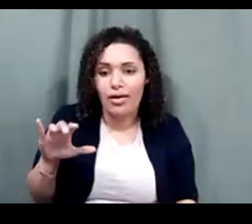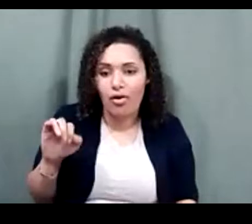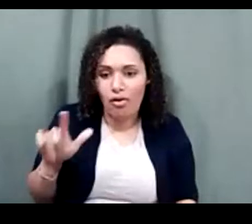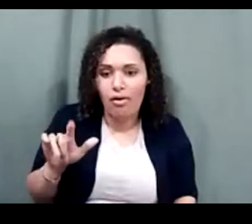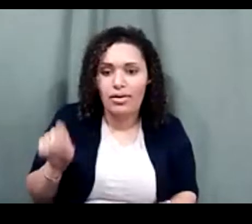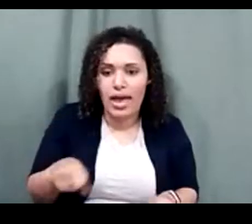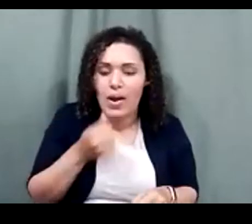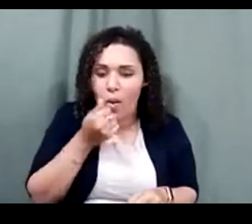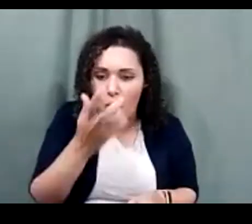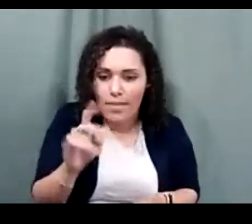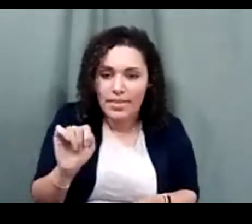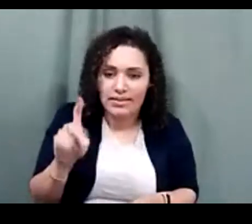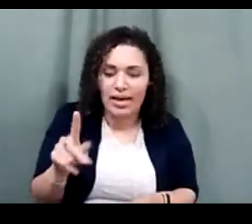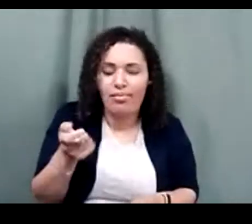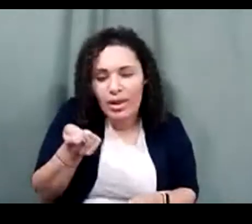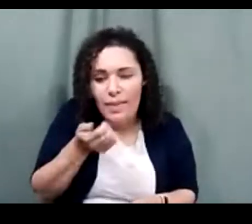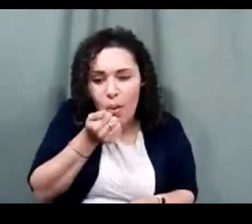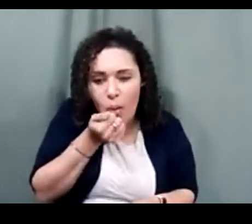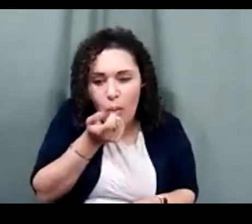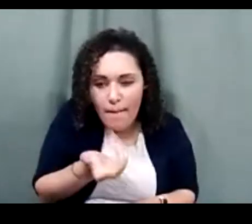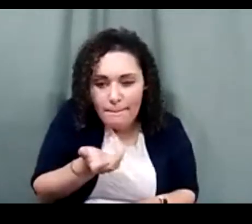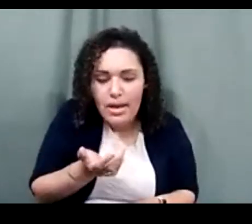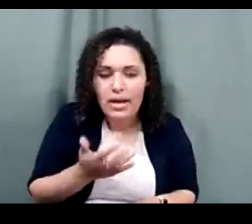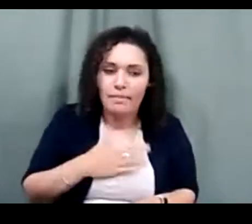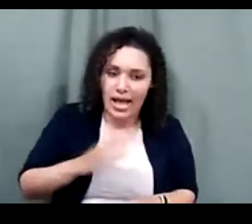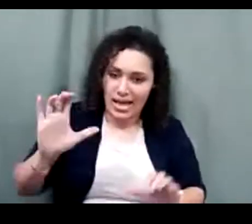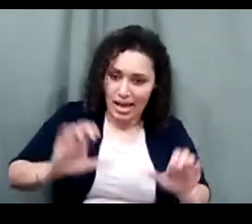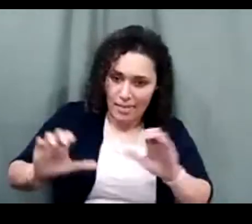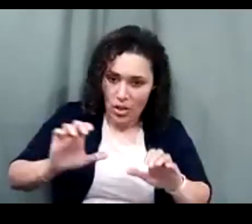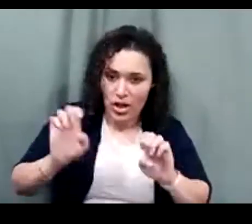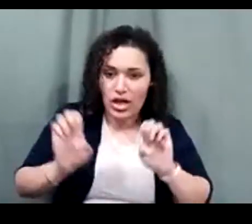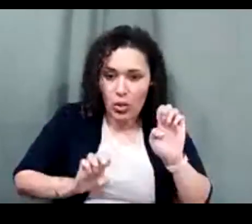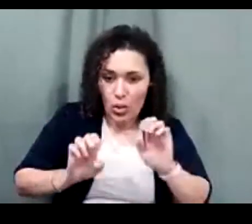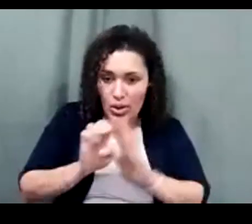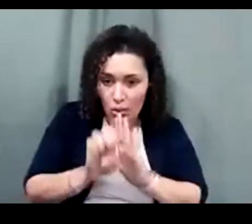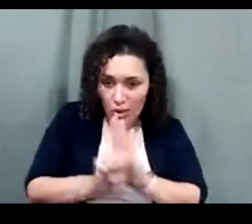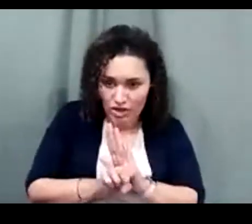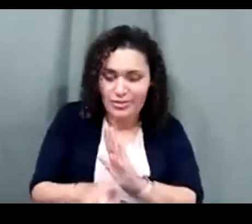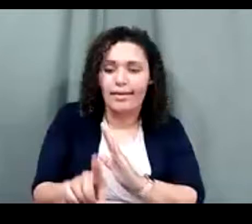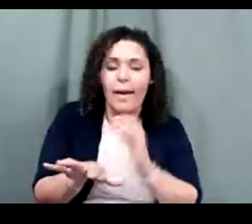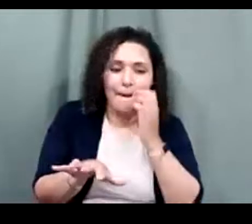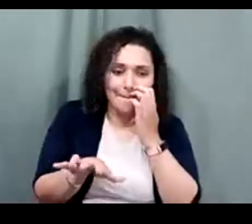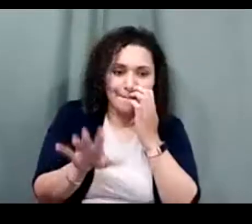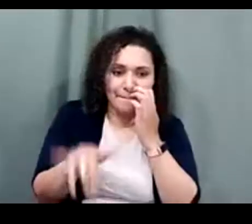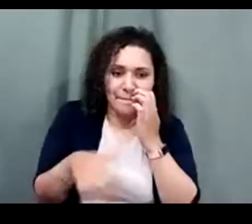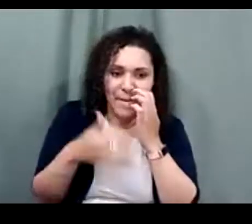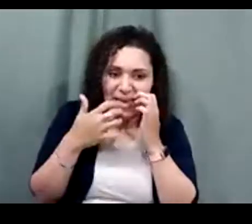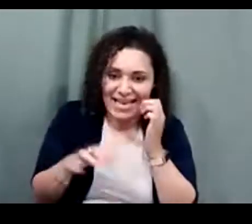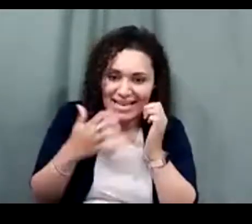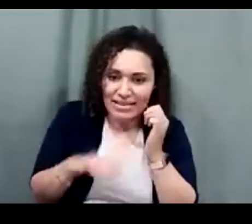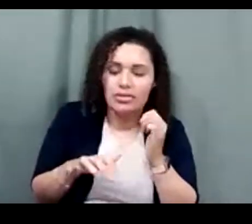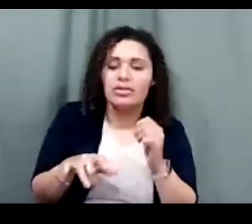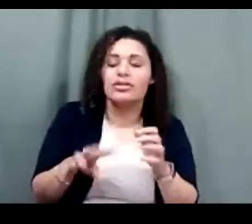warmth around the edges, because the other thing in my chemical equation that fermentation creates is heat. It's very easy to get the tank